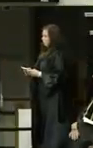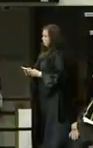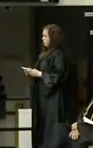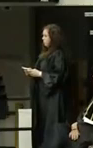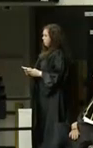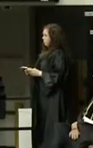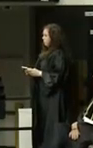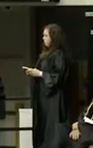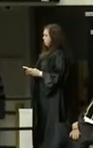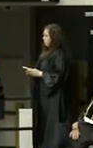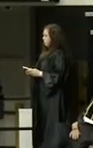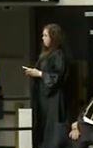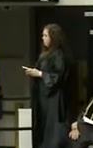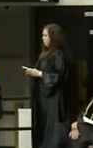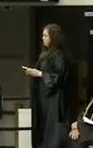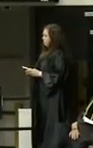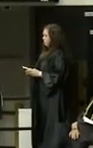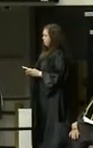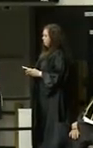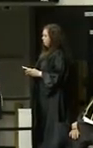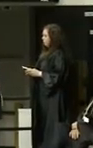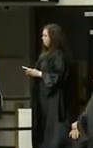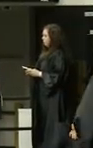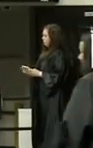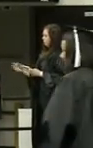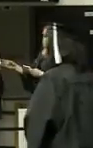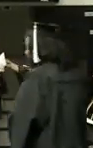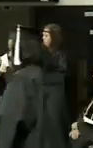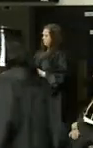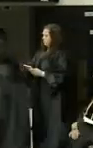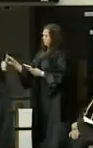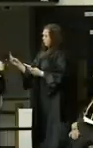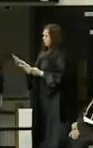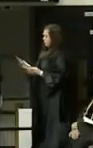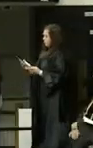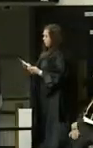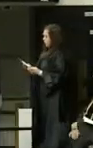Catherine Mark. April